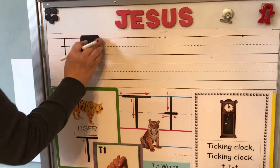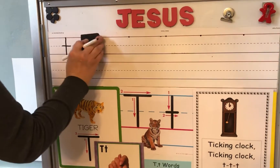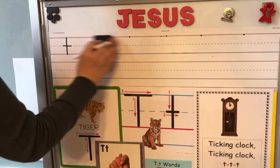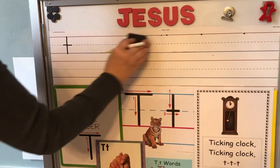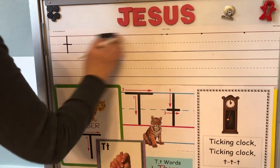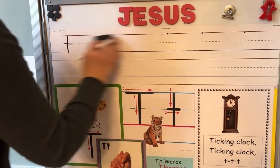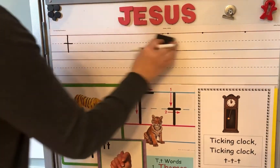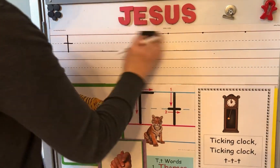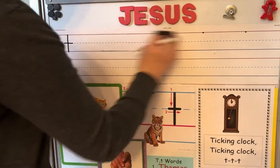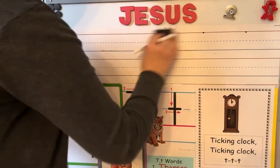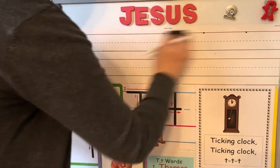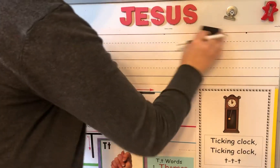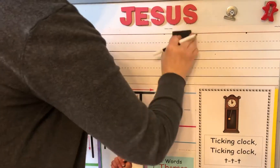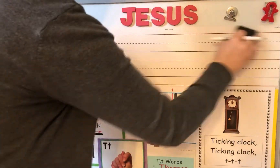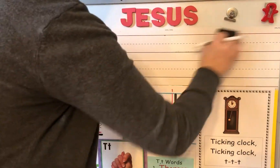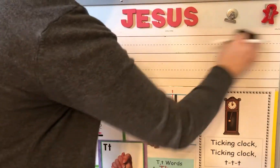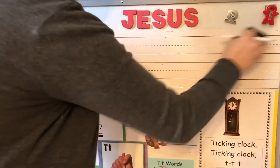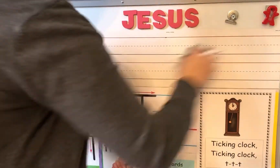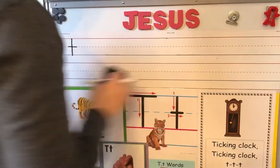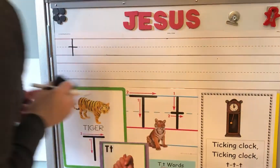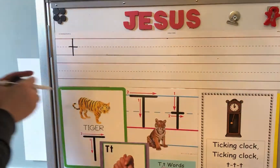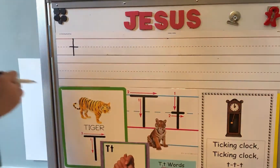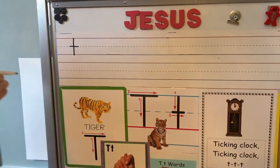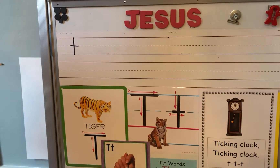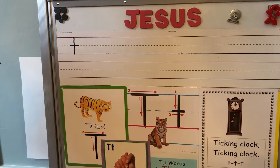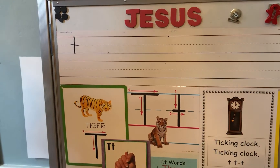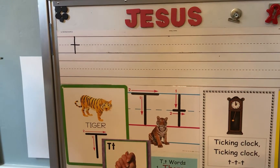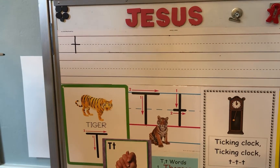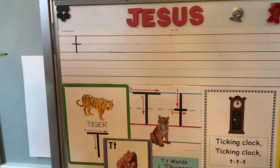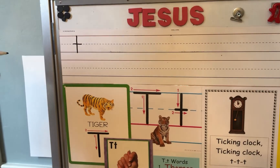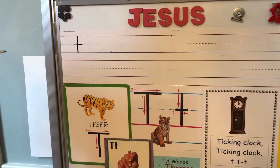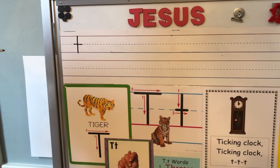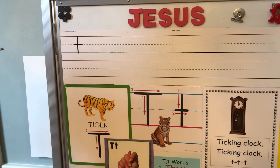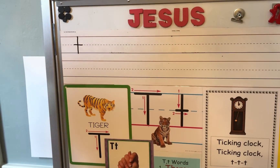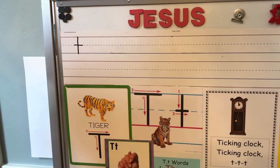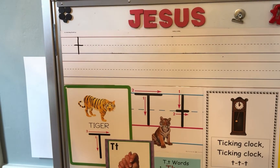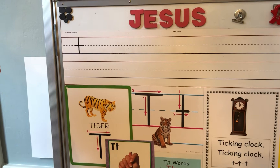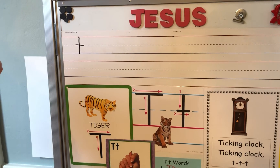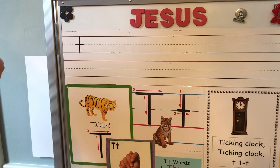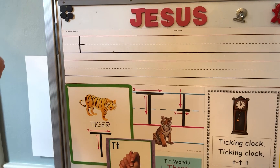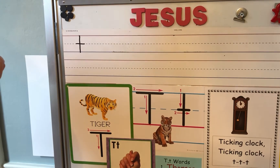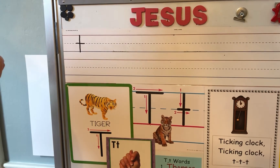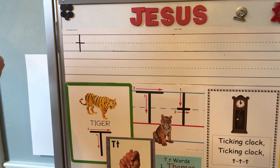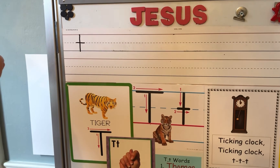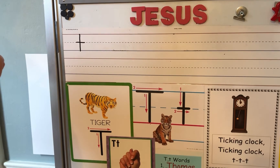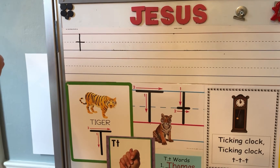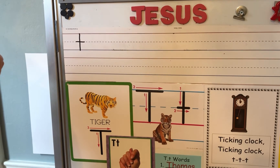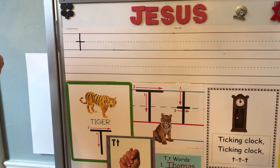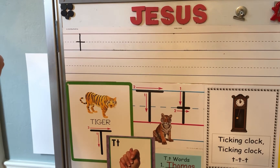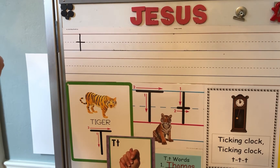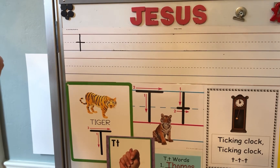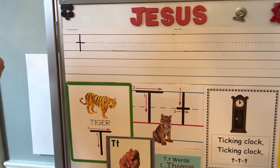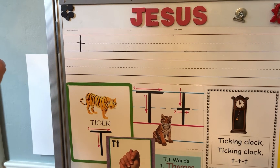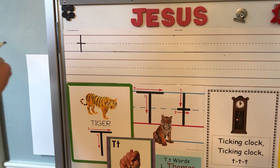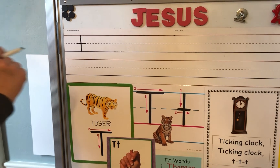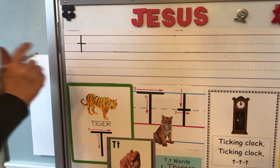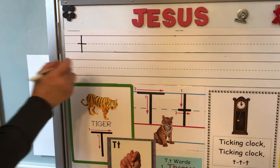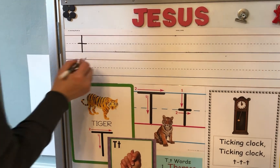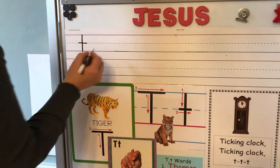Boys and girls, you need to get rid of the rest of your starting points because F starts